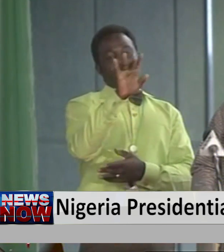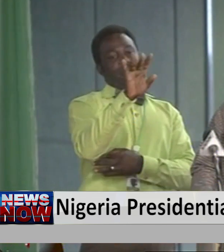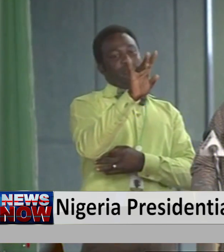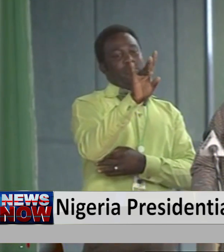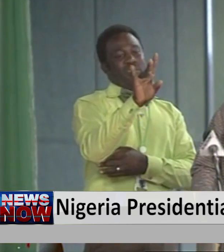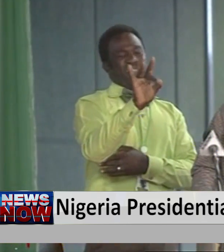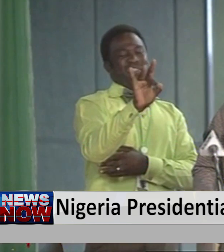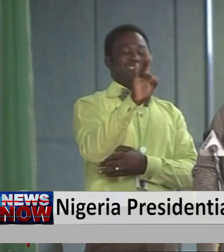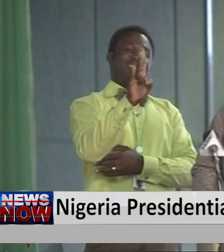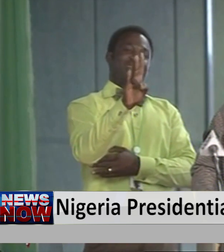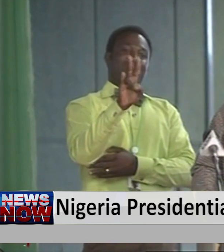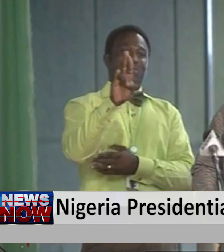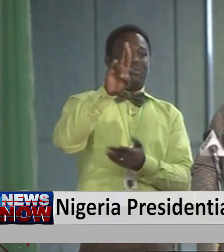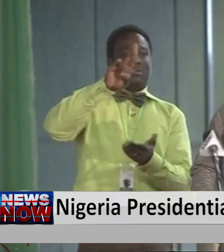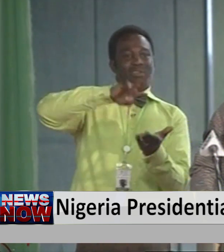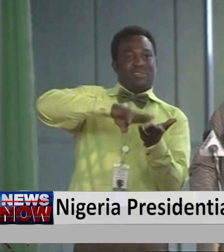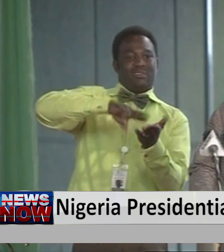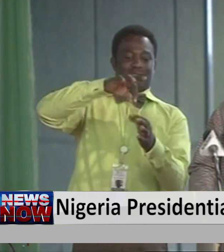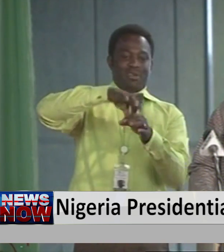3,587 registered voters.